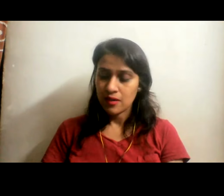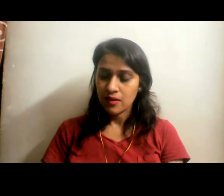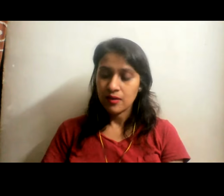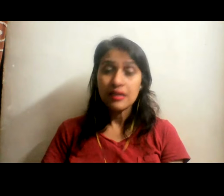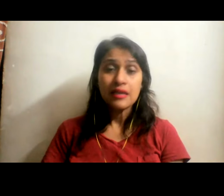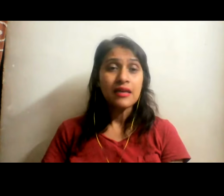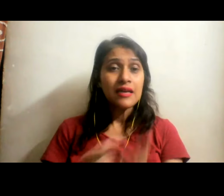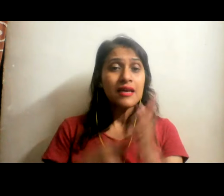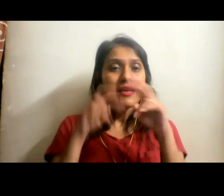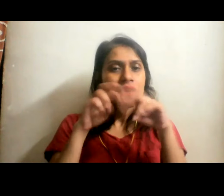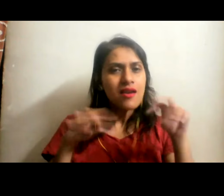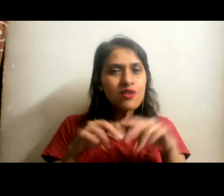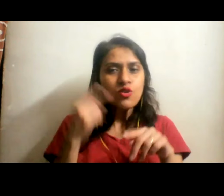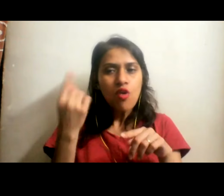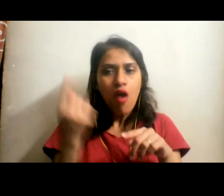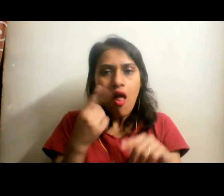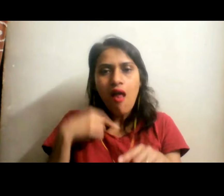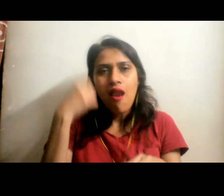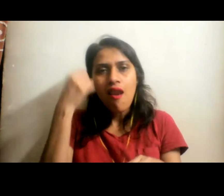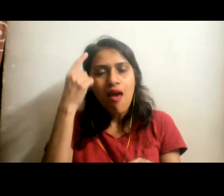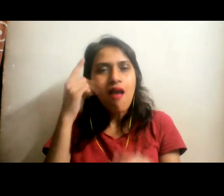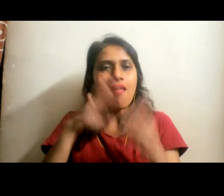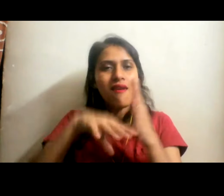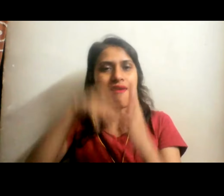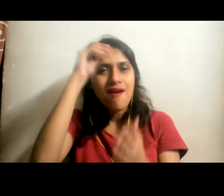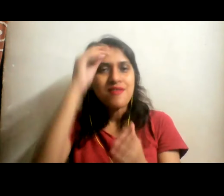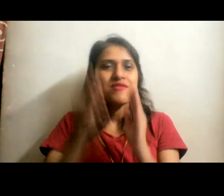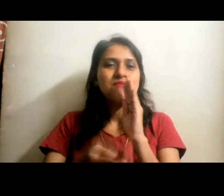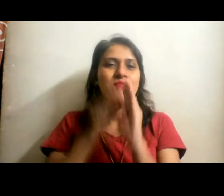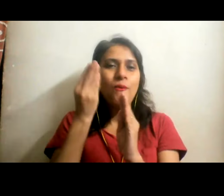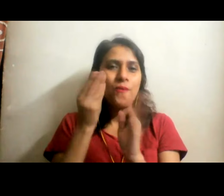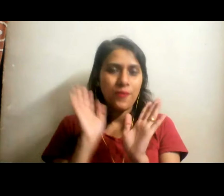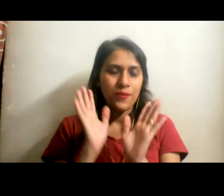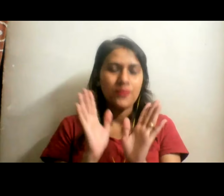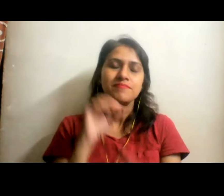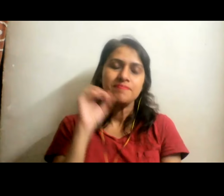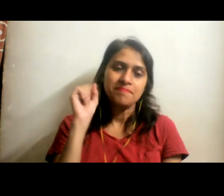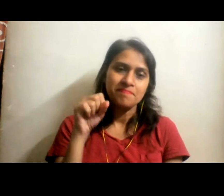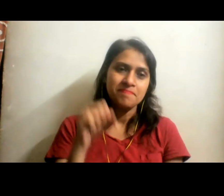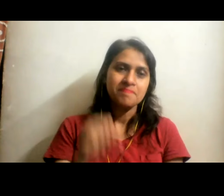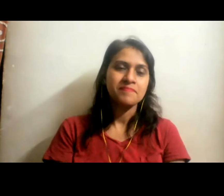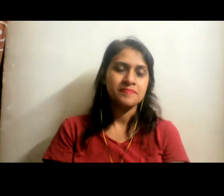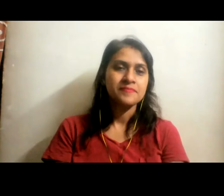it, and you can understand the issues better. And yeah. In fact,